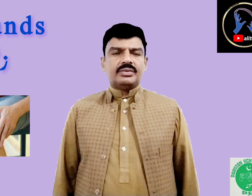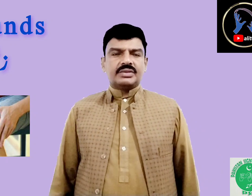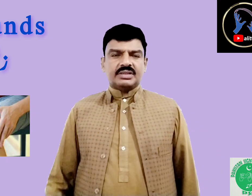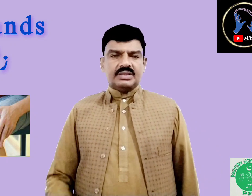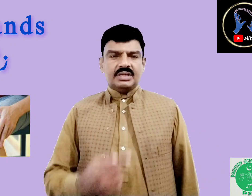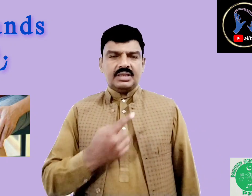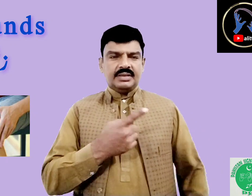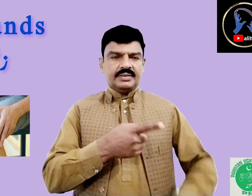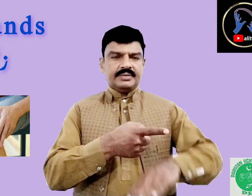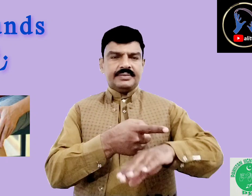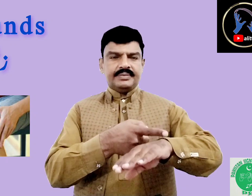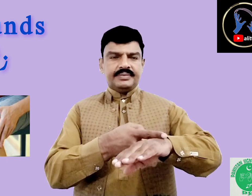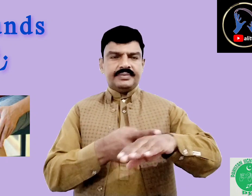wounds,